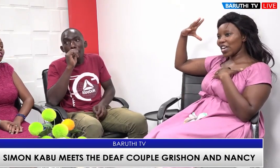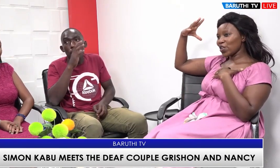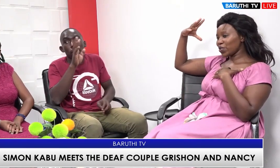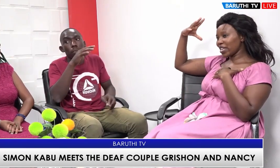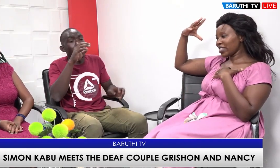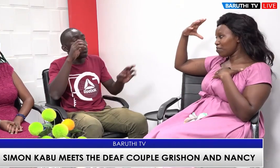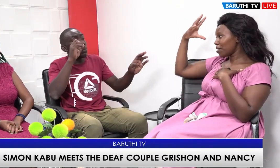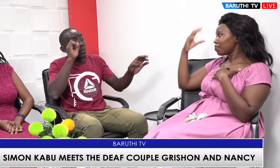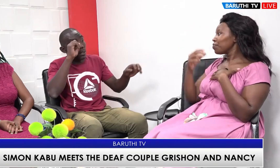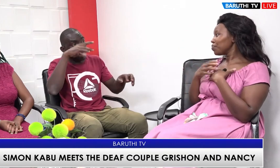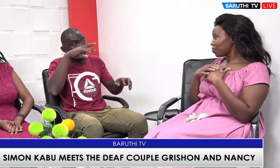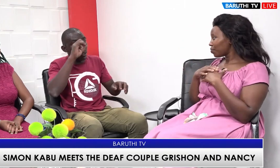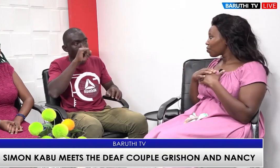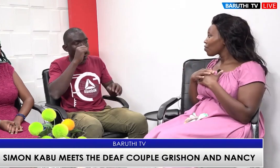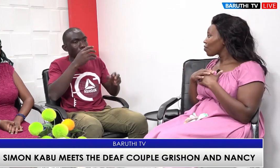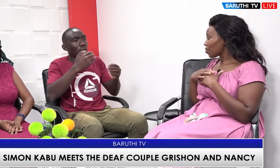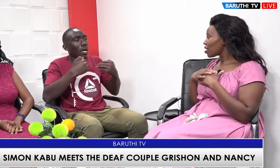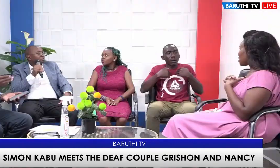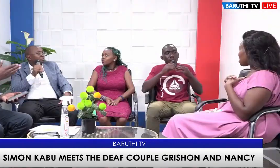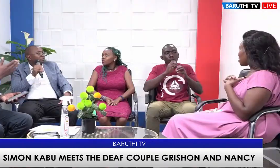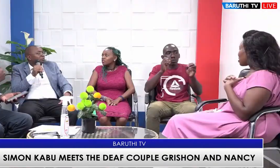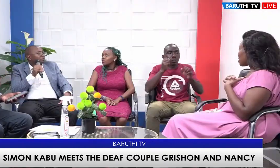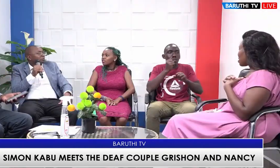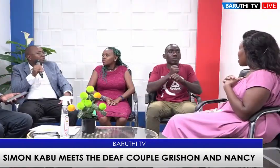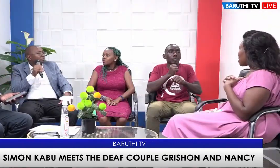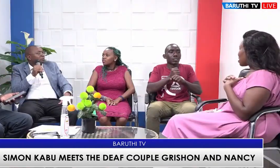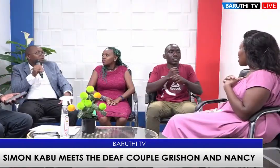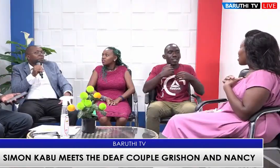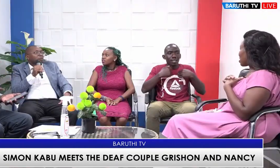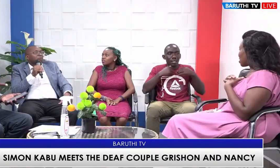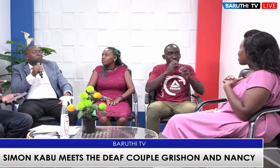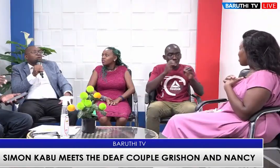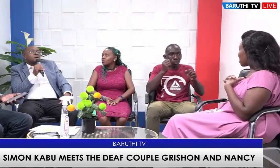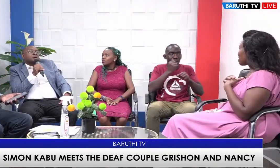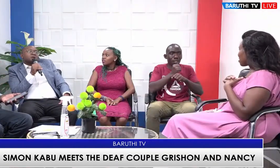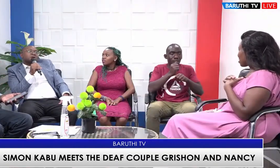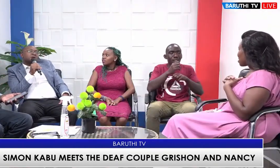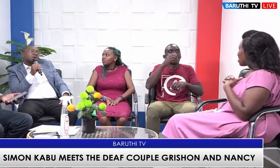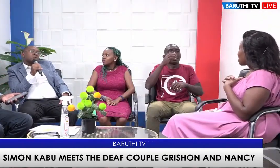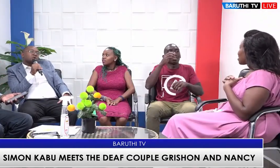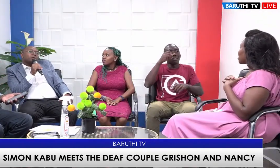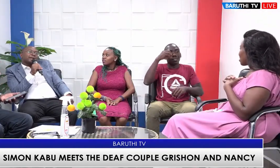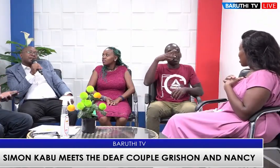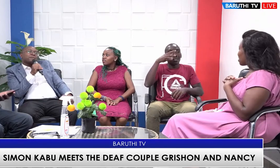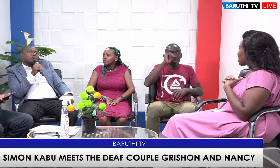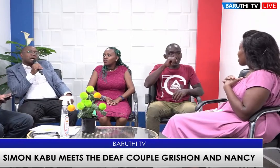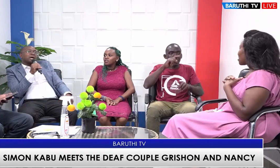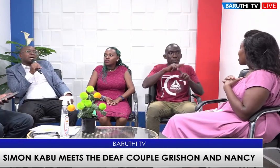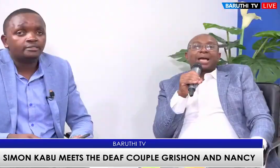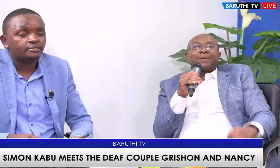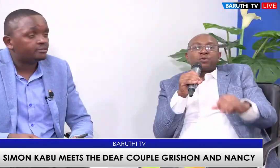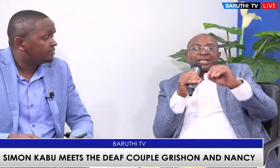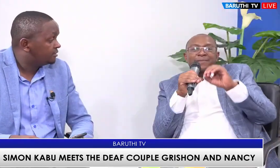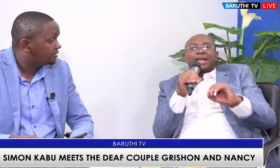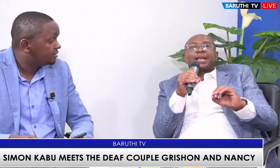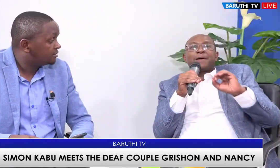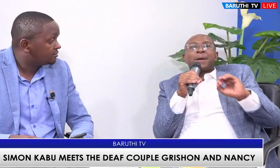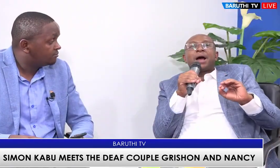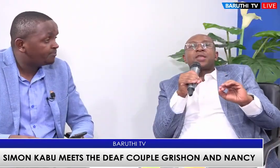that and we will do it. Yes. So si mtufikie. Yes. Ukiweza kufikia Simon ama kunifikia,